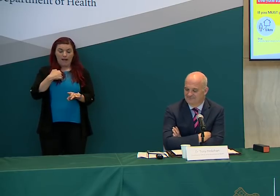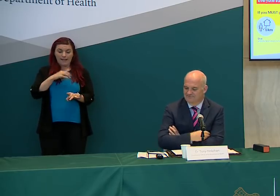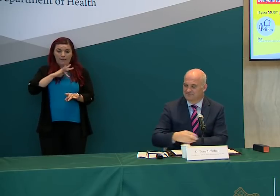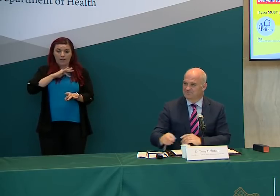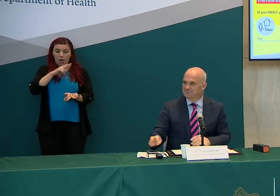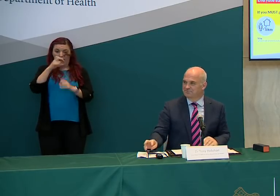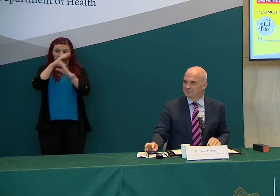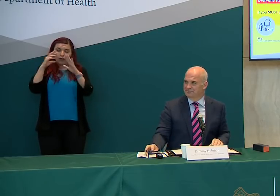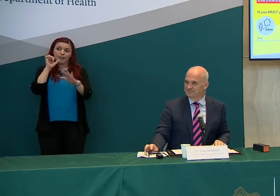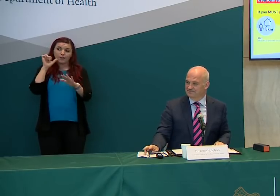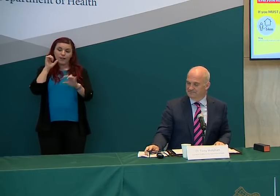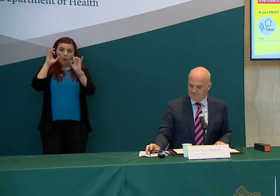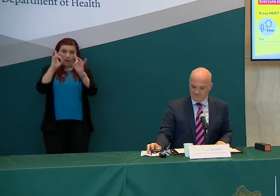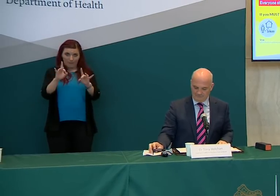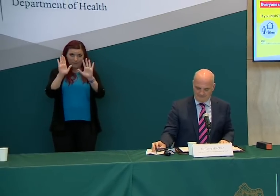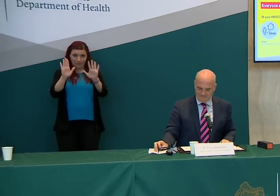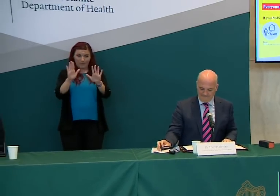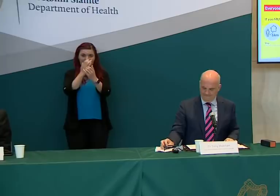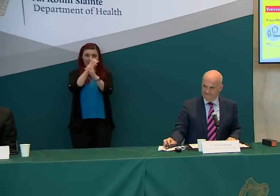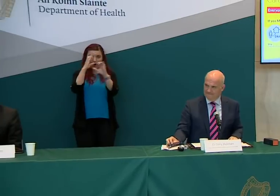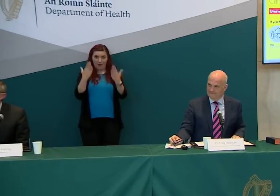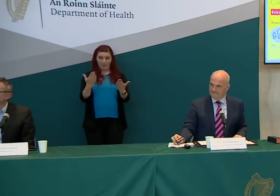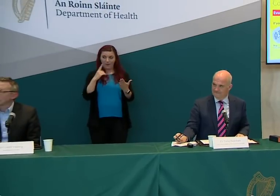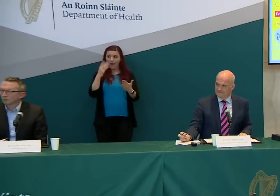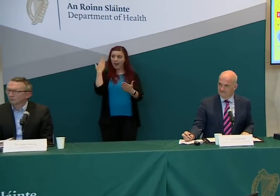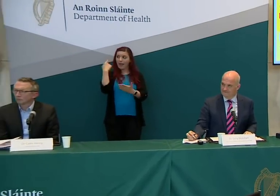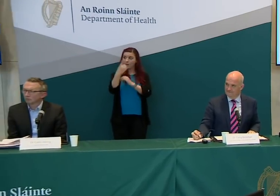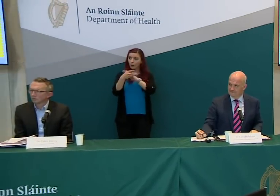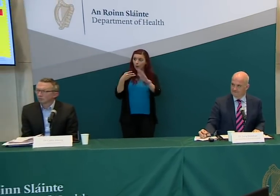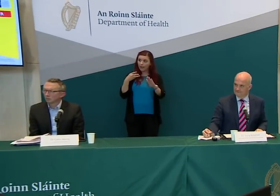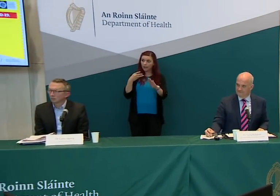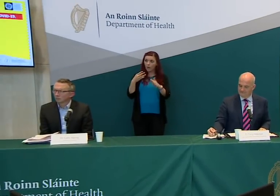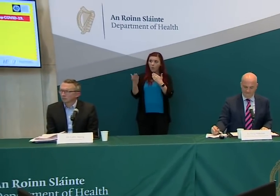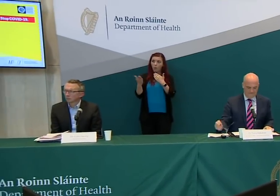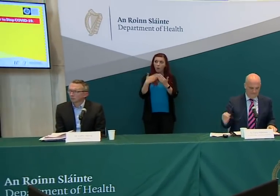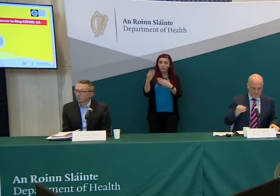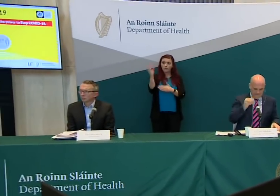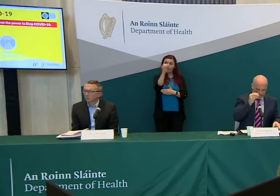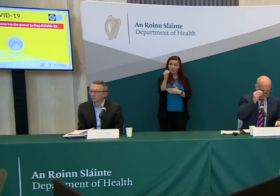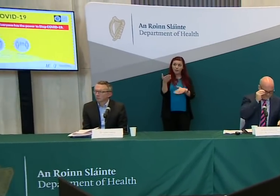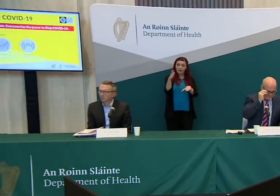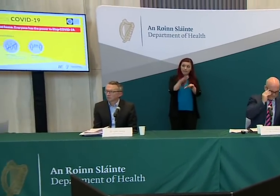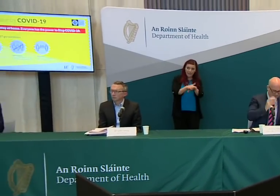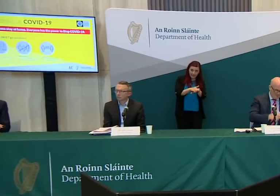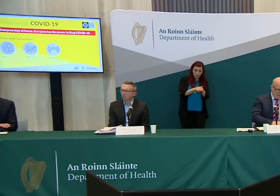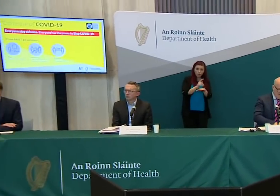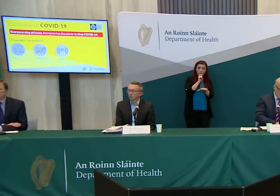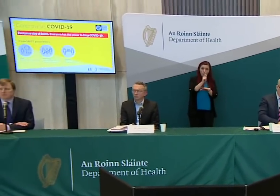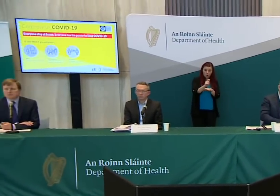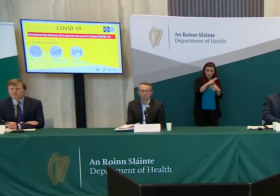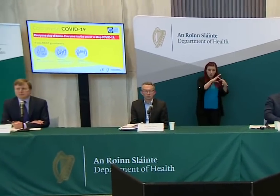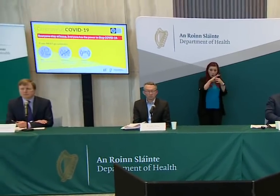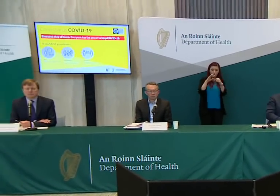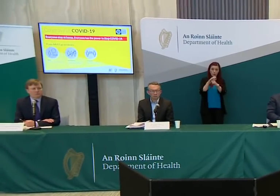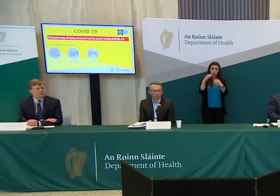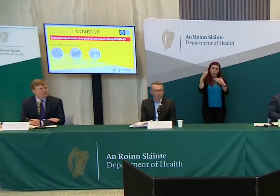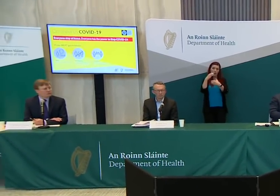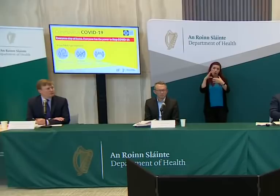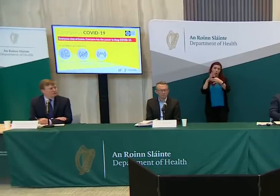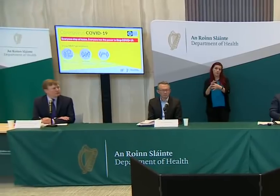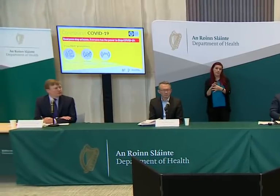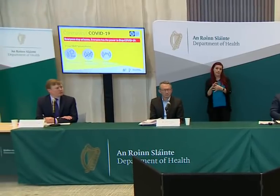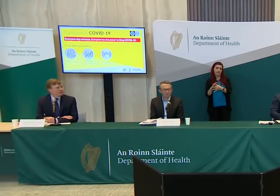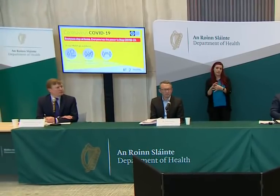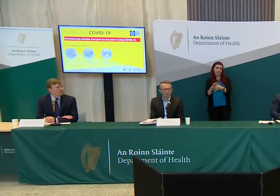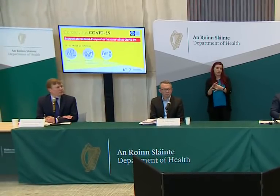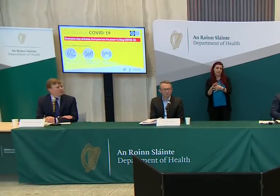So over the last week, what percentage of the deaths recorded were associated with care homes? Over the